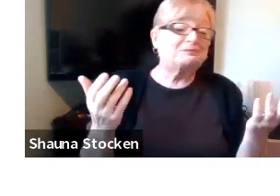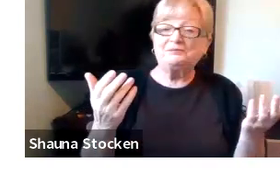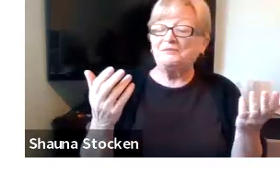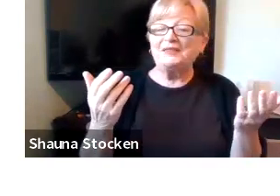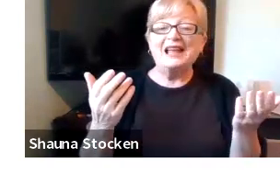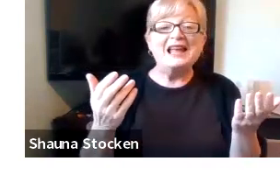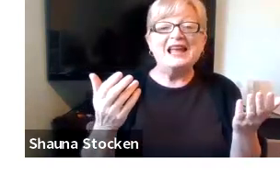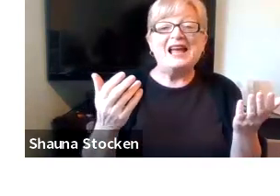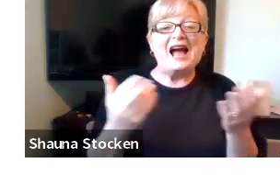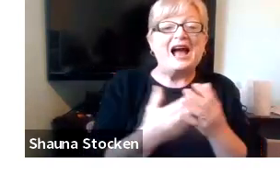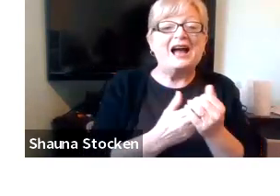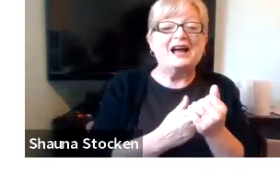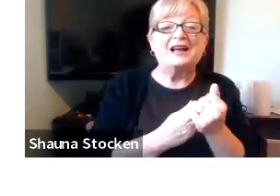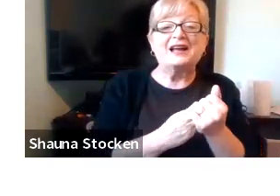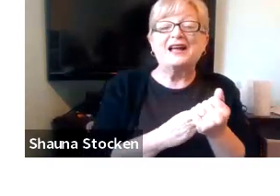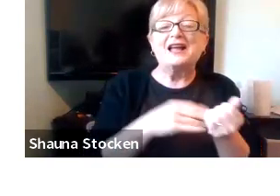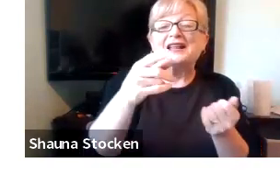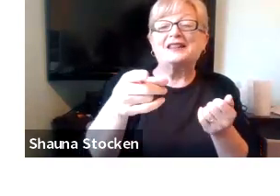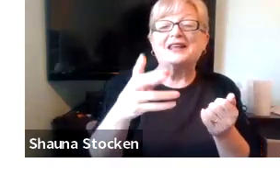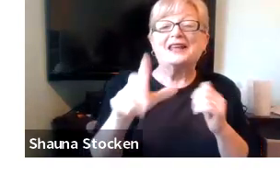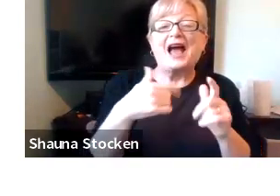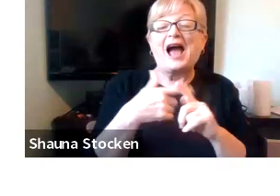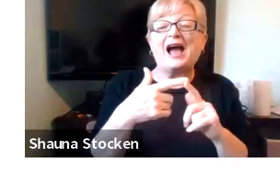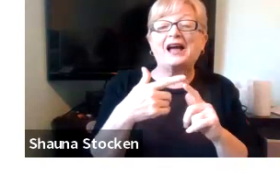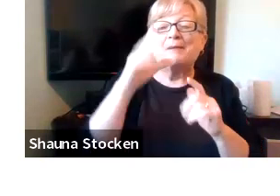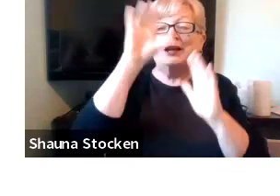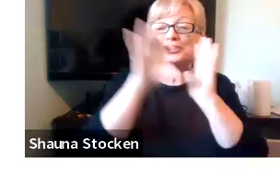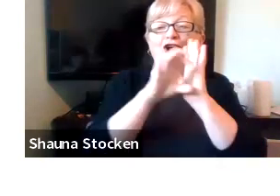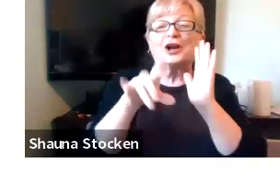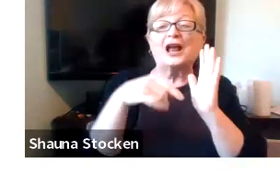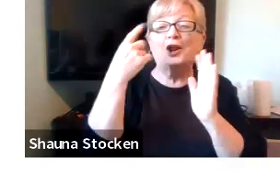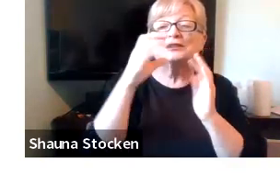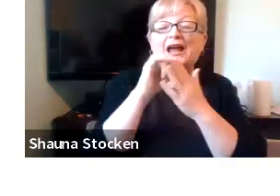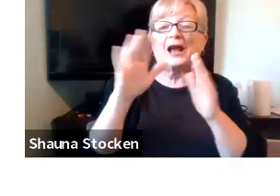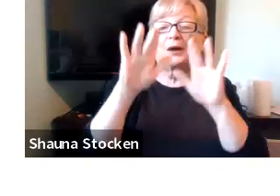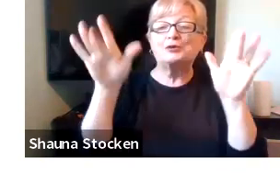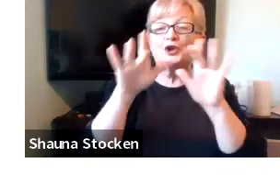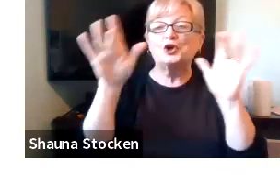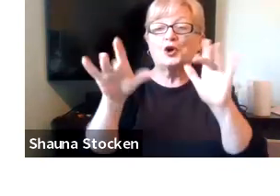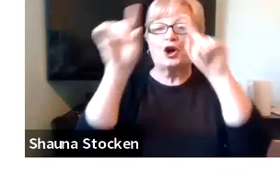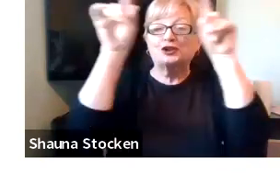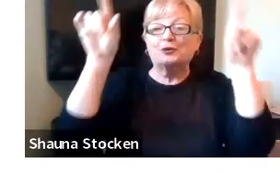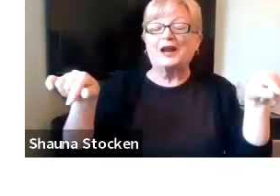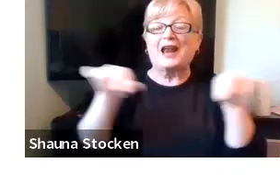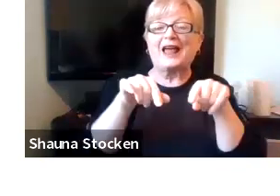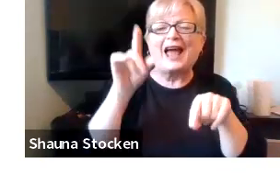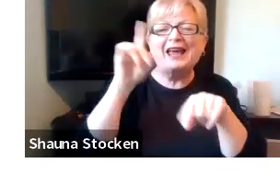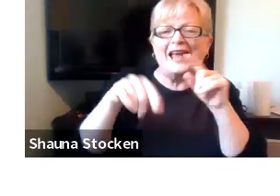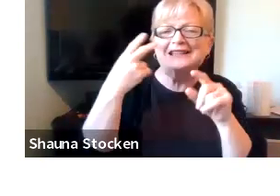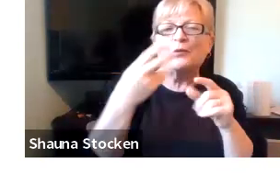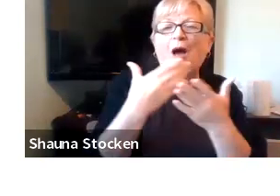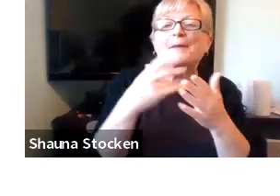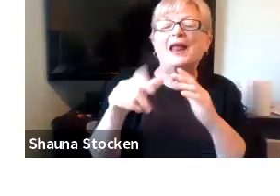because the speech bubbles are in front of it, but it looks like a computer screen that somebody might be talking to someone else on a computer